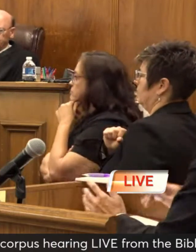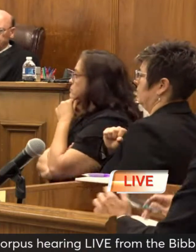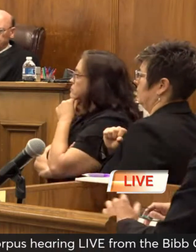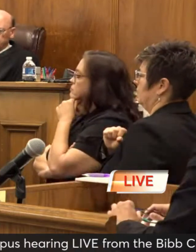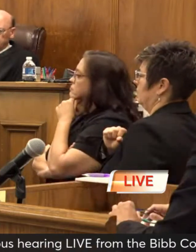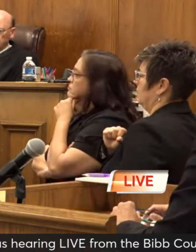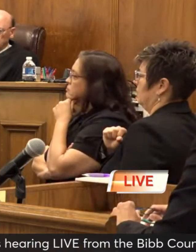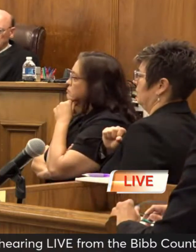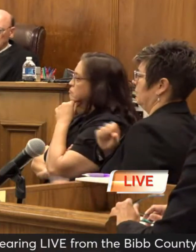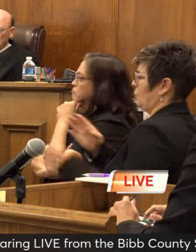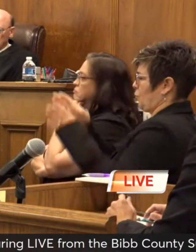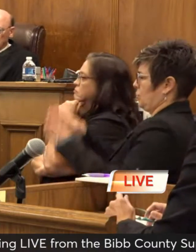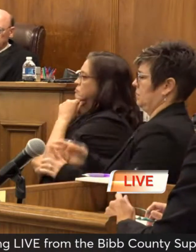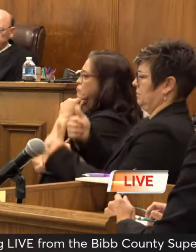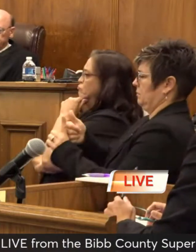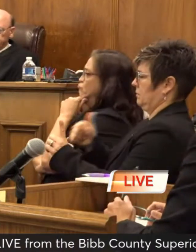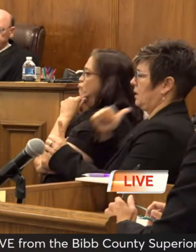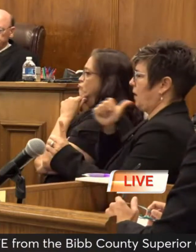Just her individually?